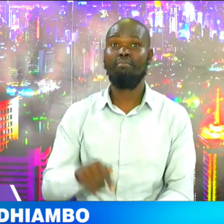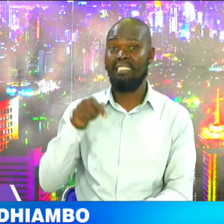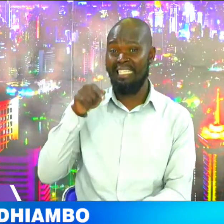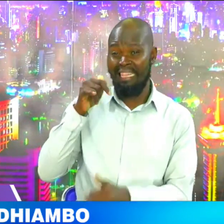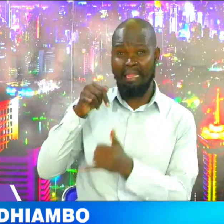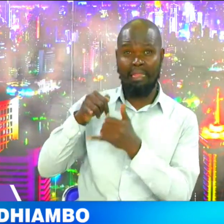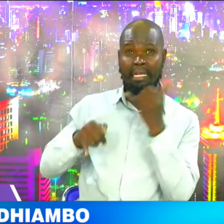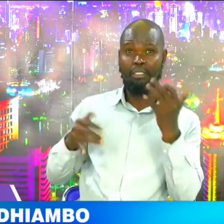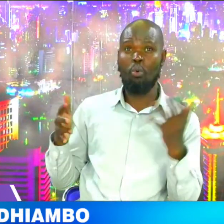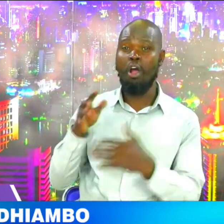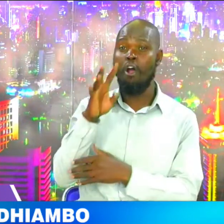On to our next news.